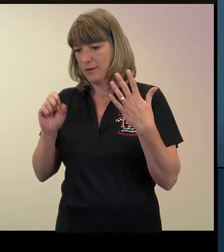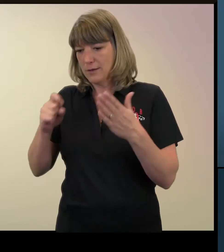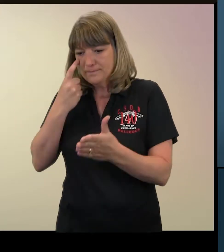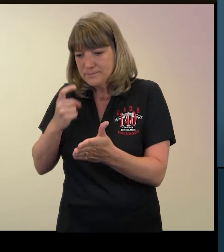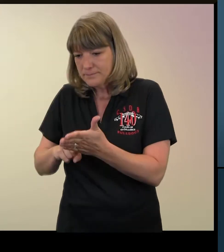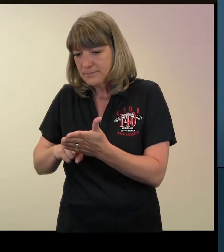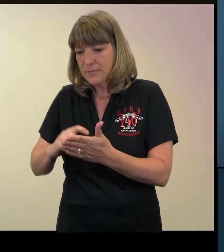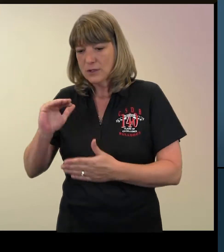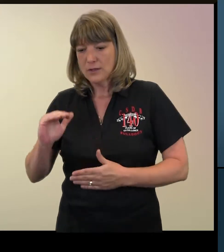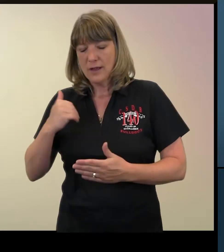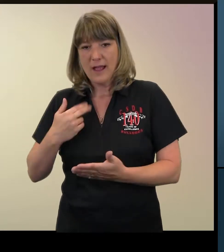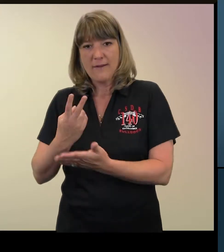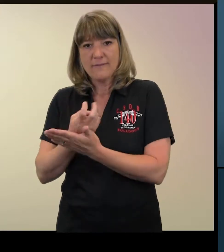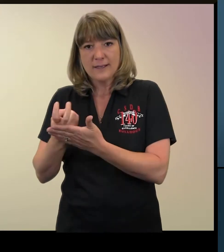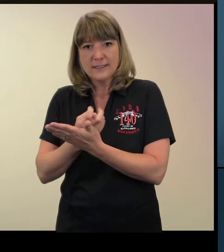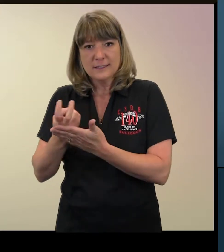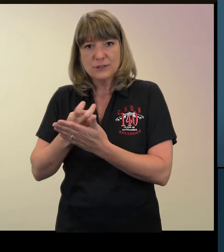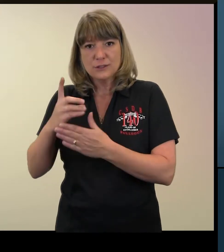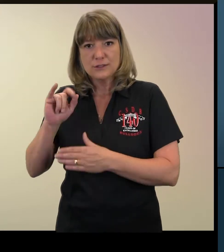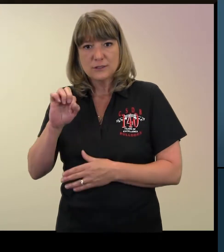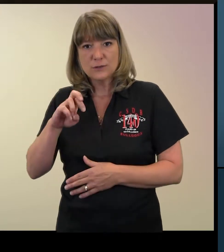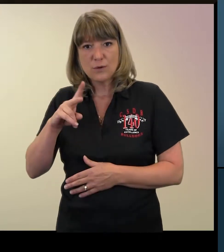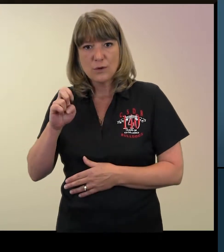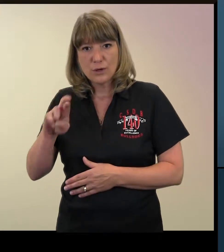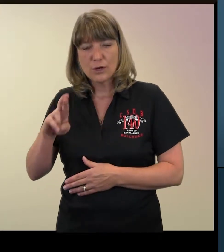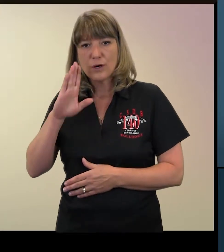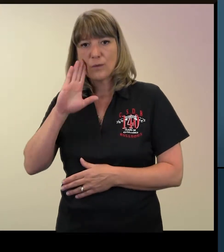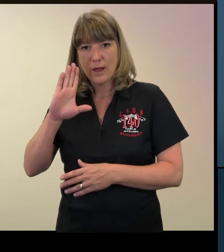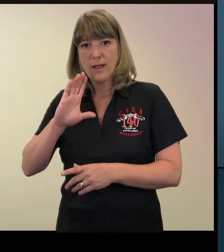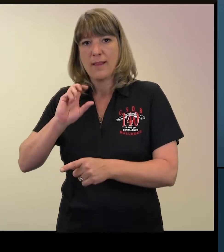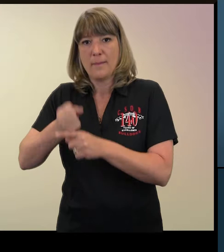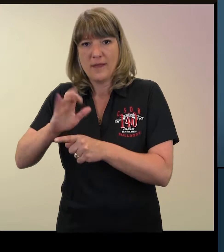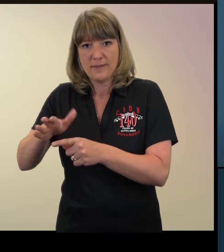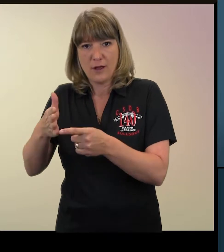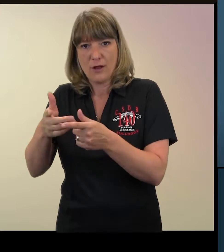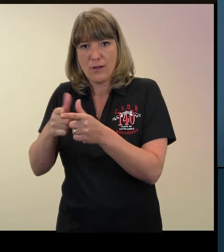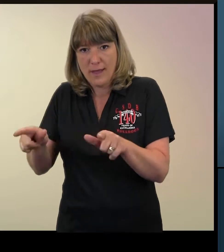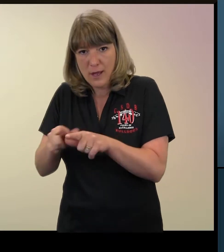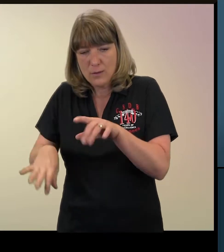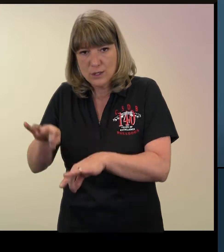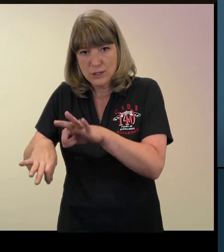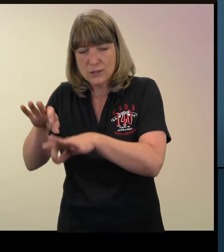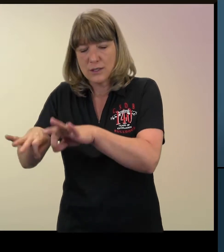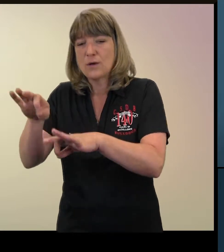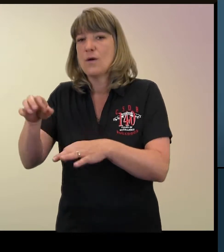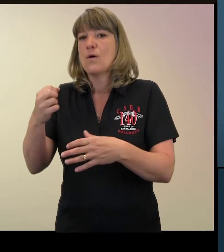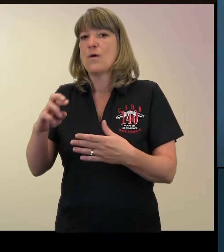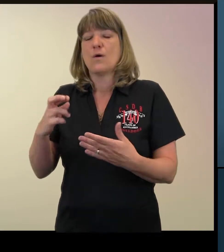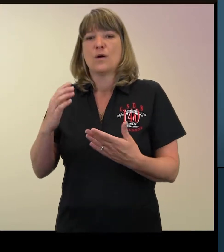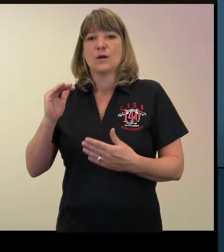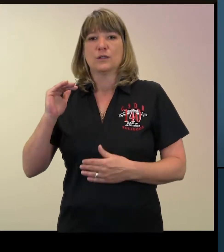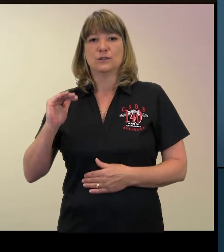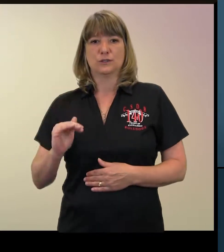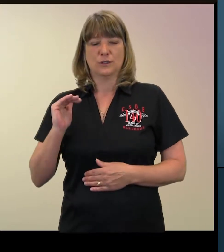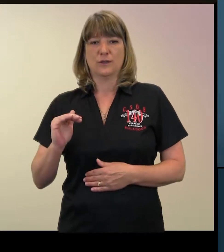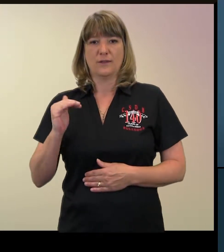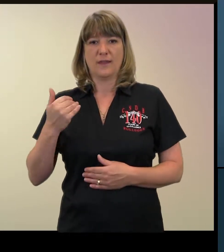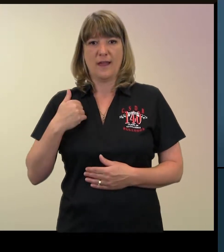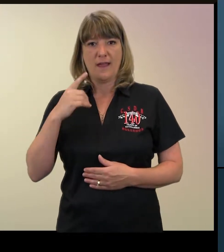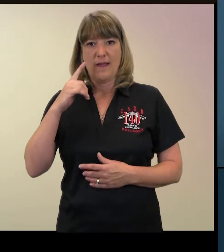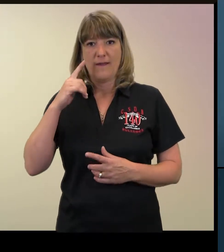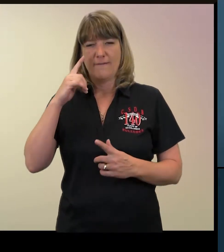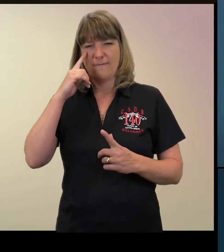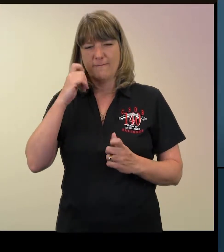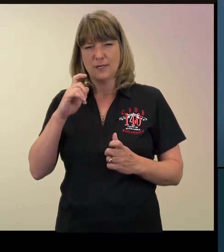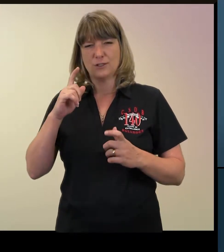children who have seizure disorders that impact their language acquisition or use. Children who have vision